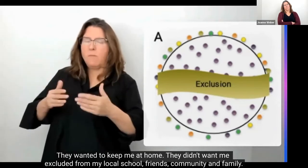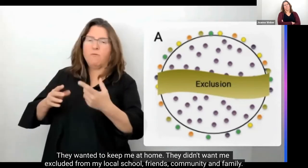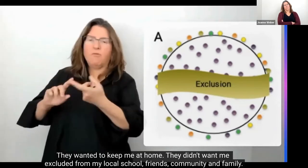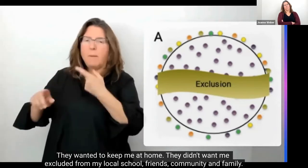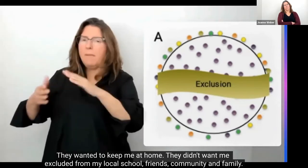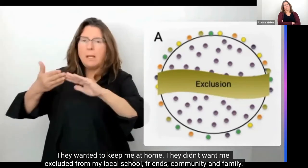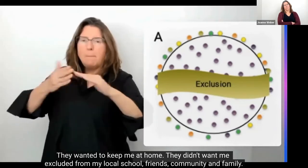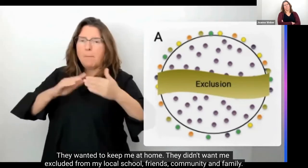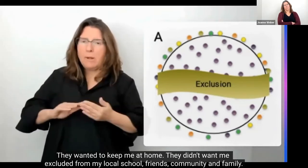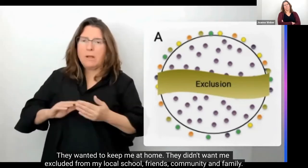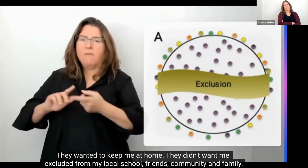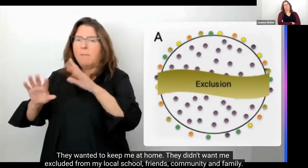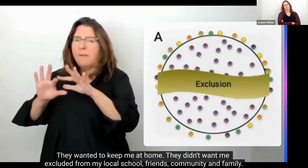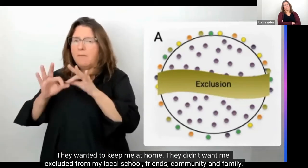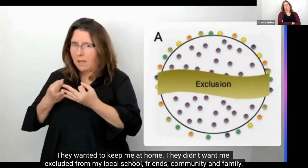school.